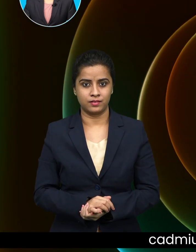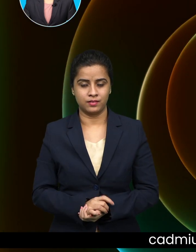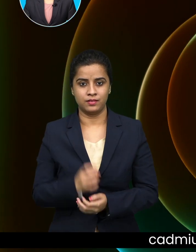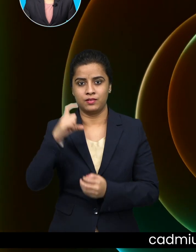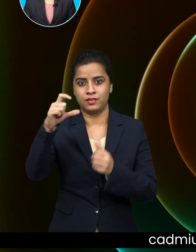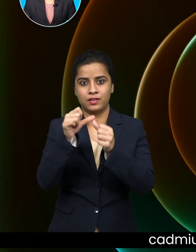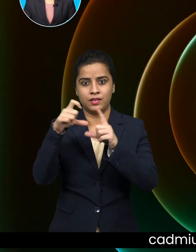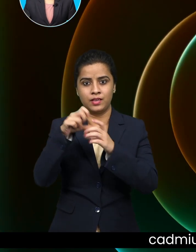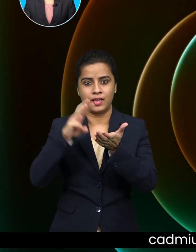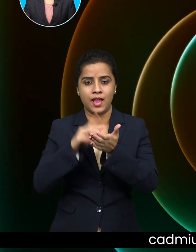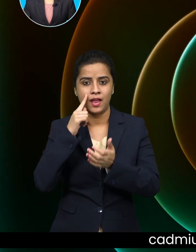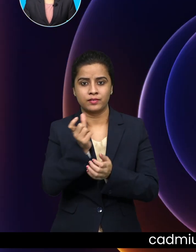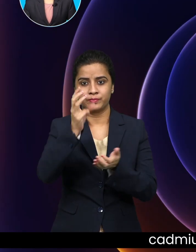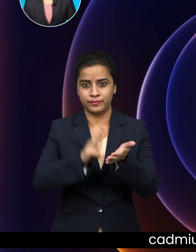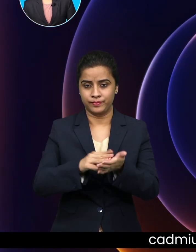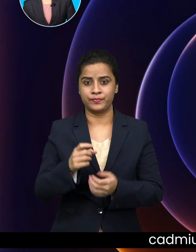cadmium,